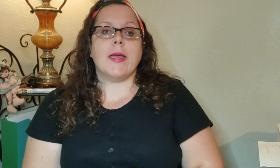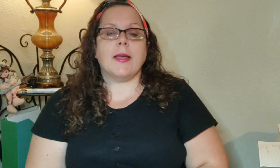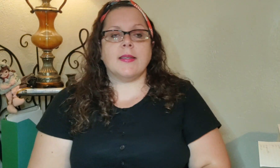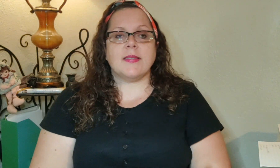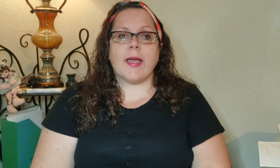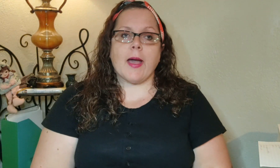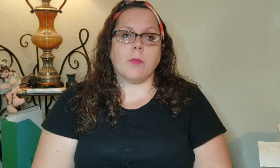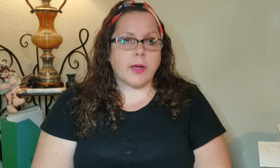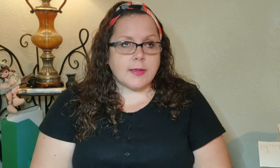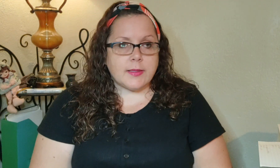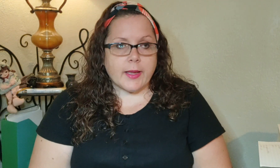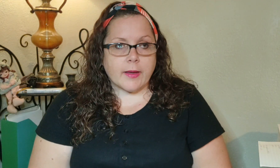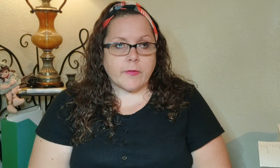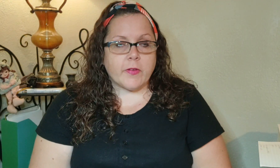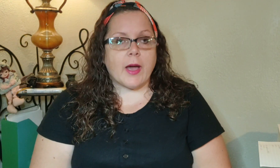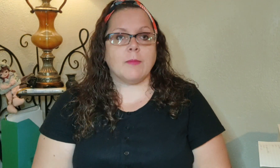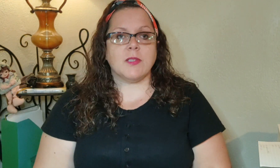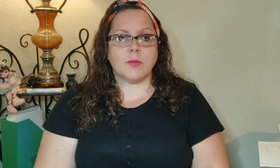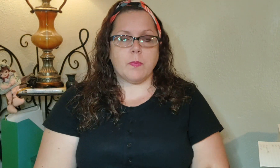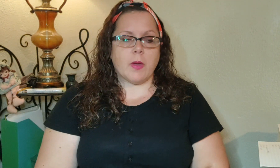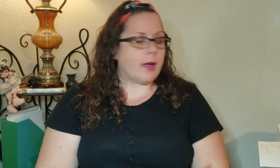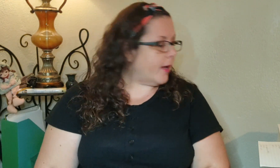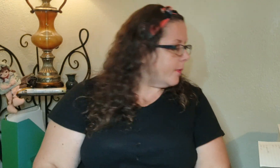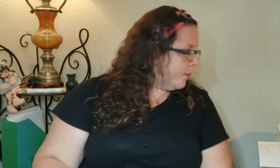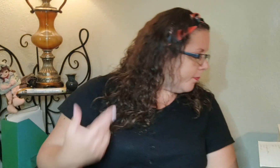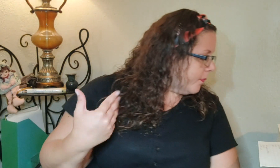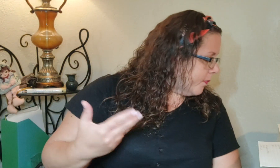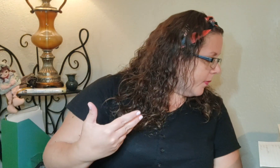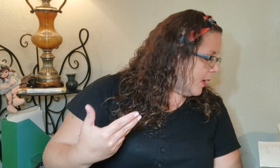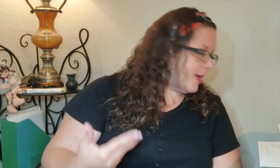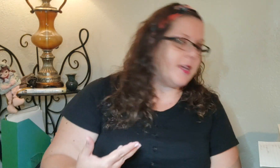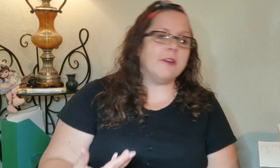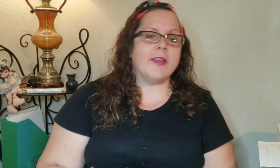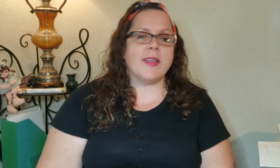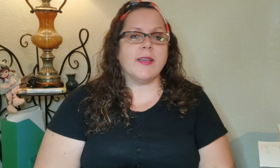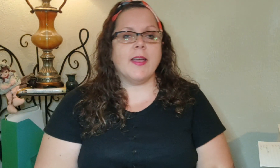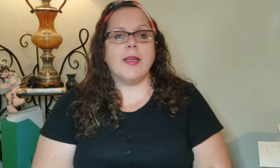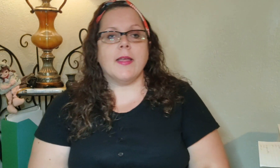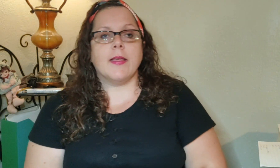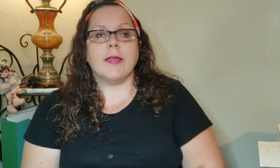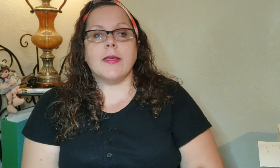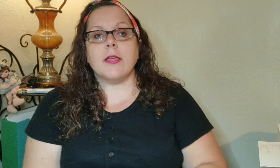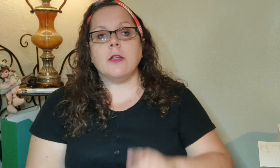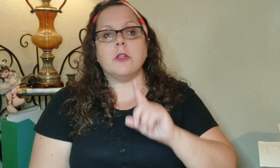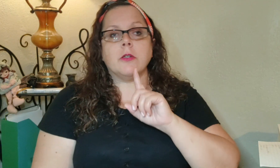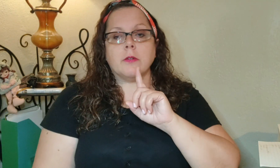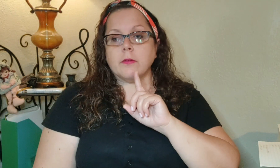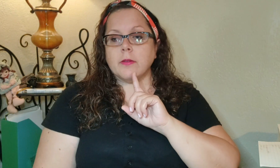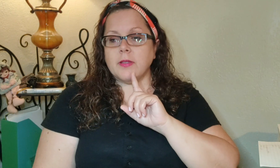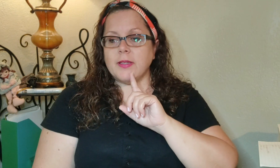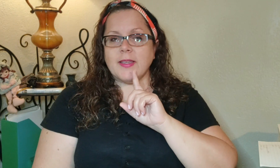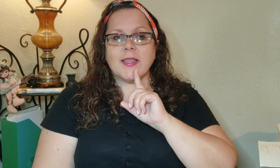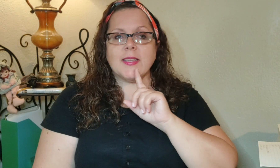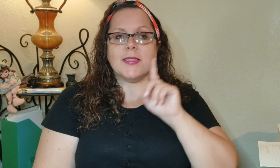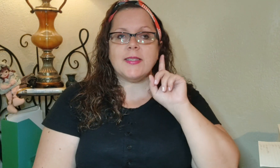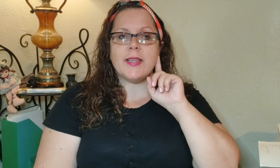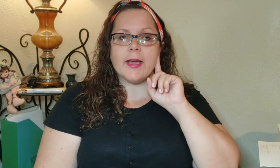And to say I'm not deaf, I'm hearing, you do